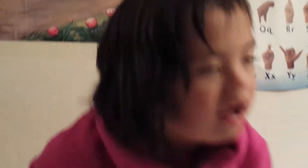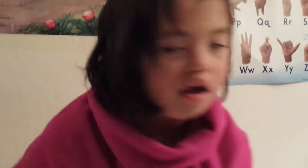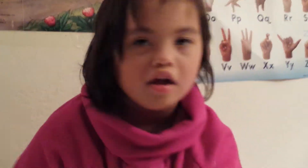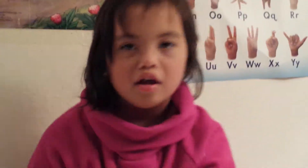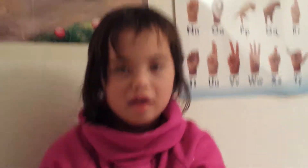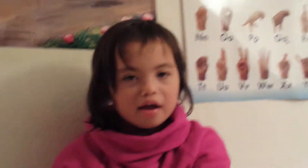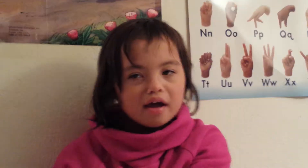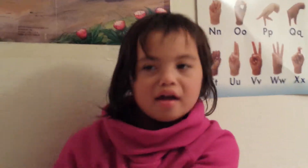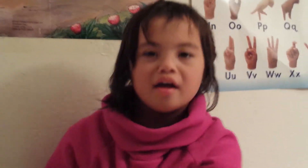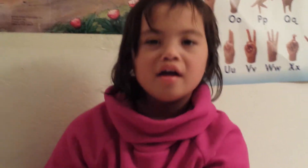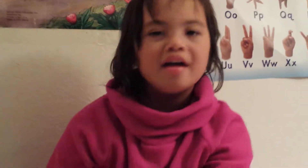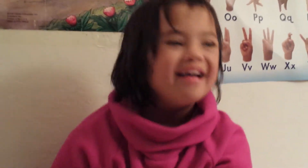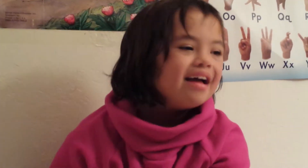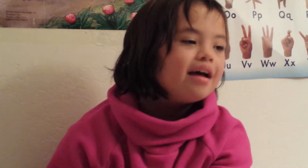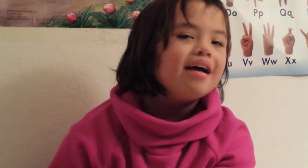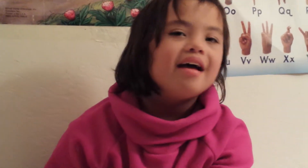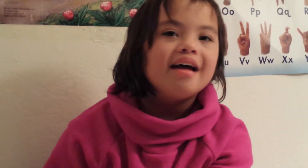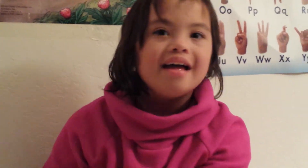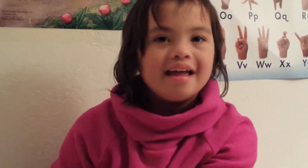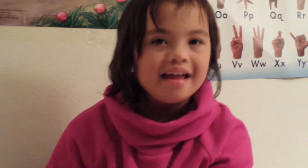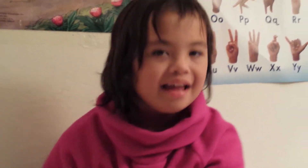Genev'e, yeah. Did you go to Disneyland today?